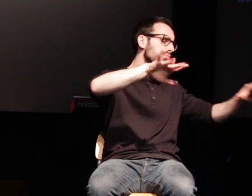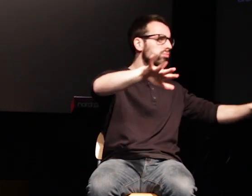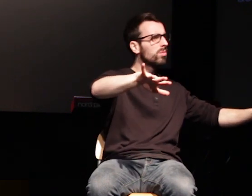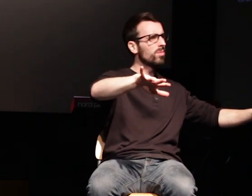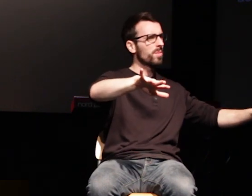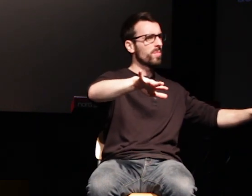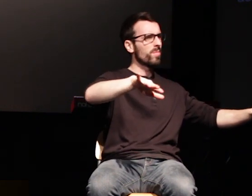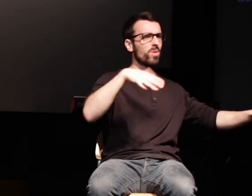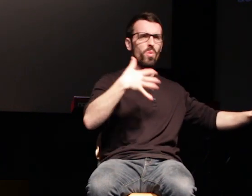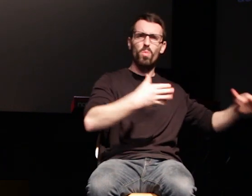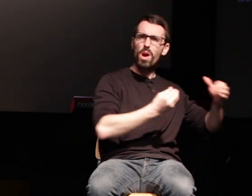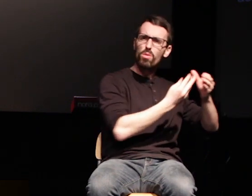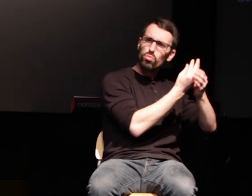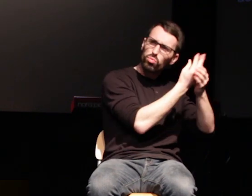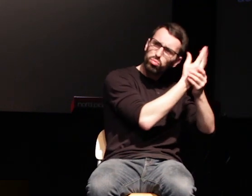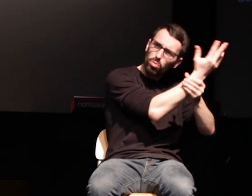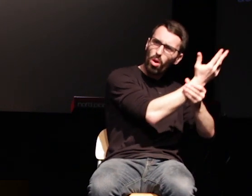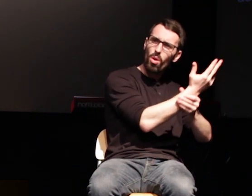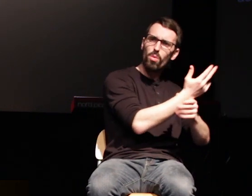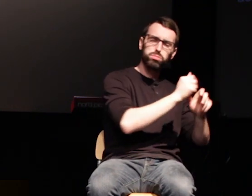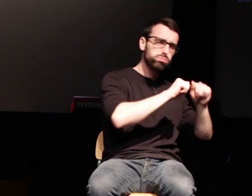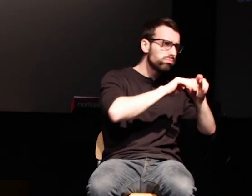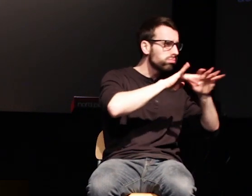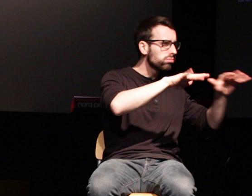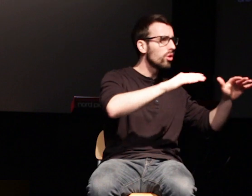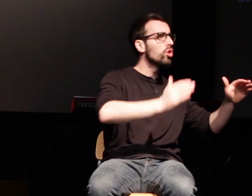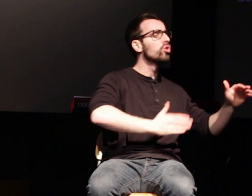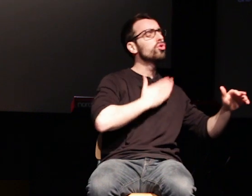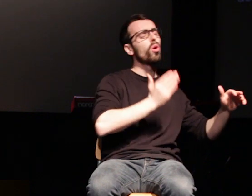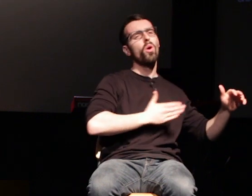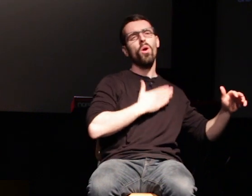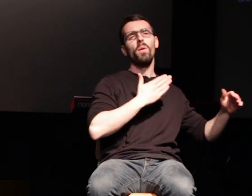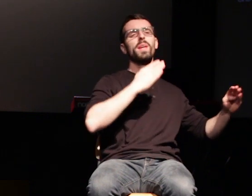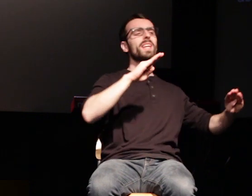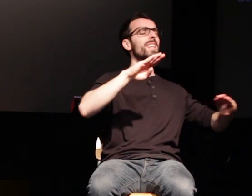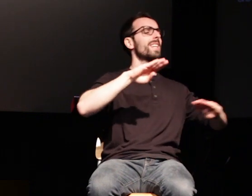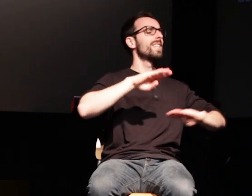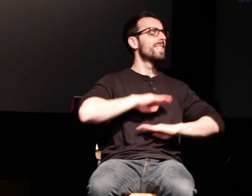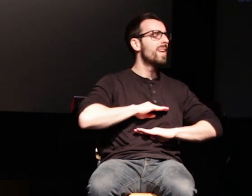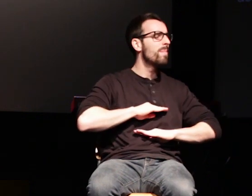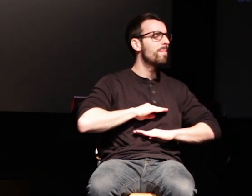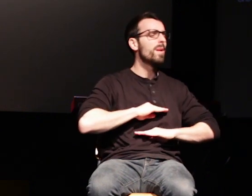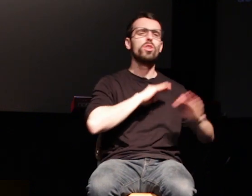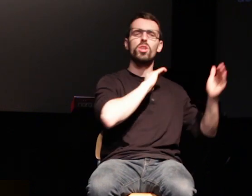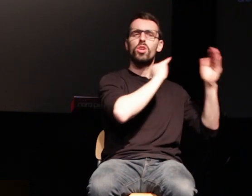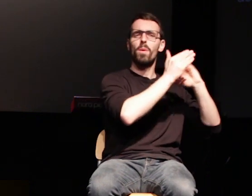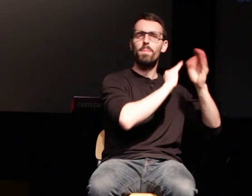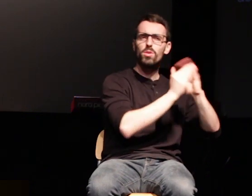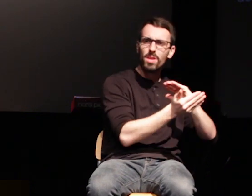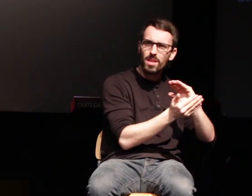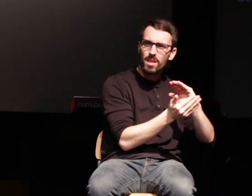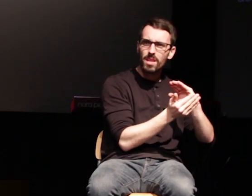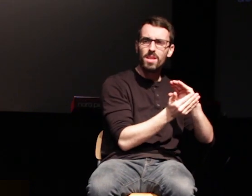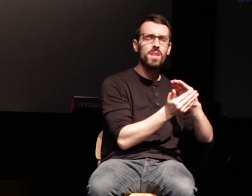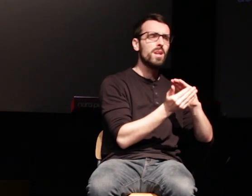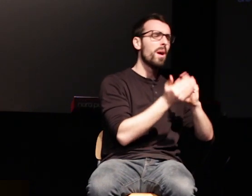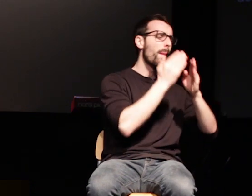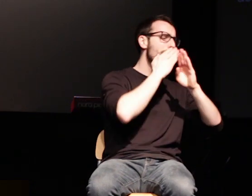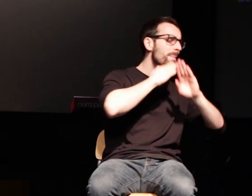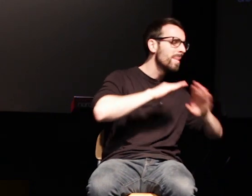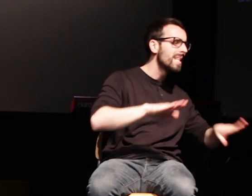Fruit of joy and contentment, community,